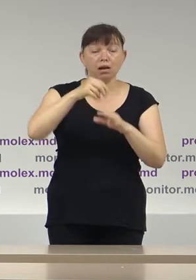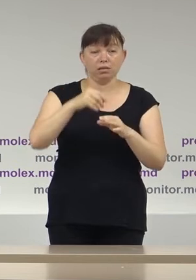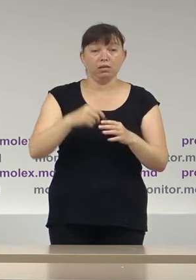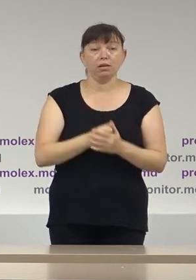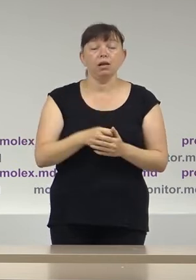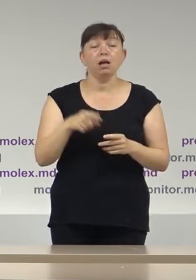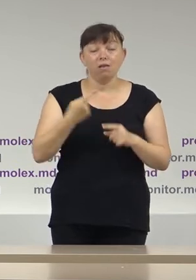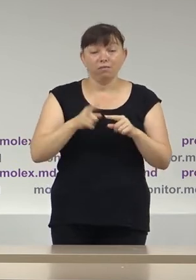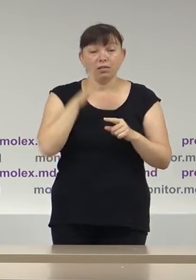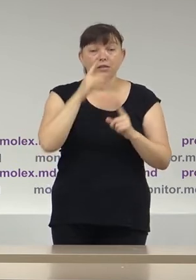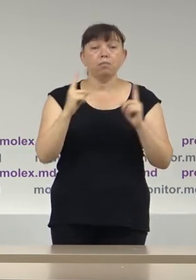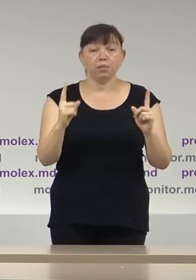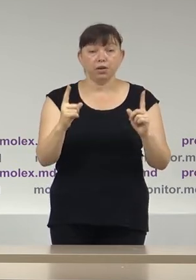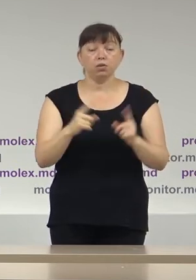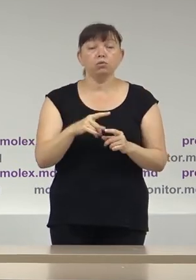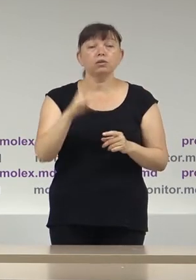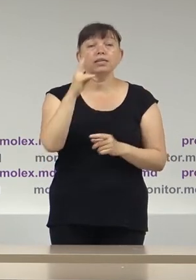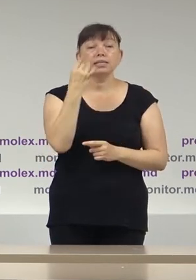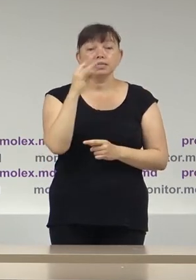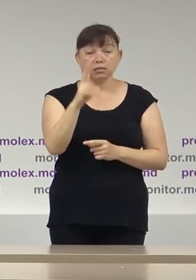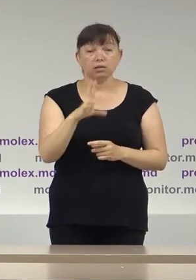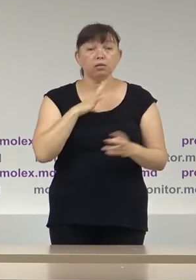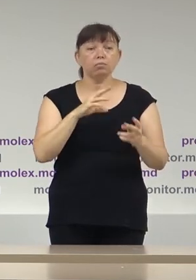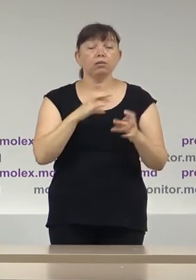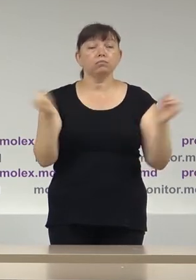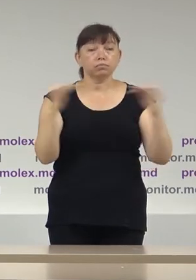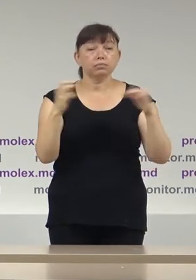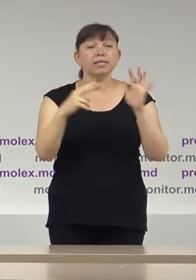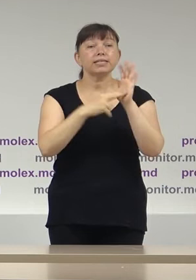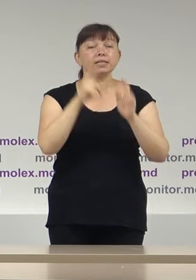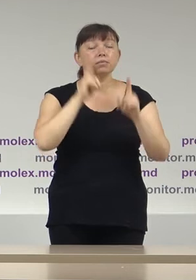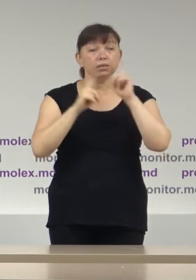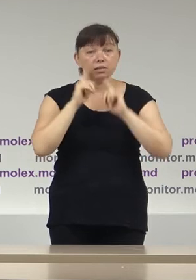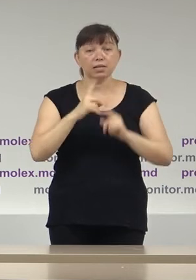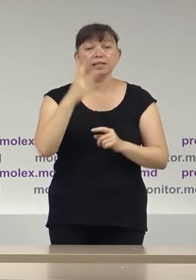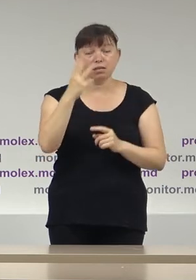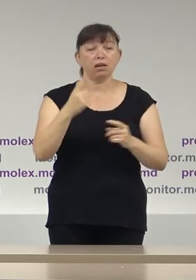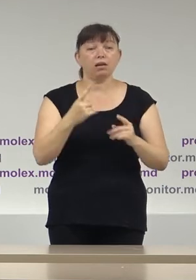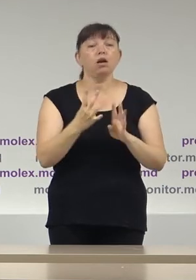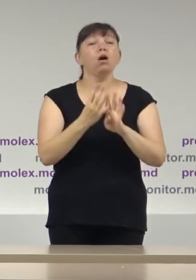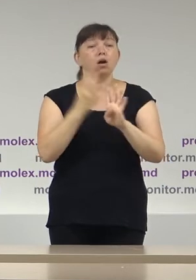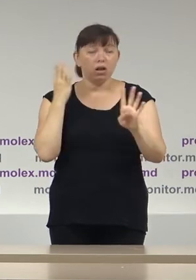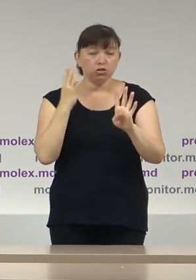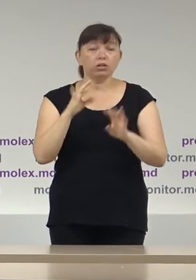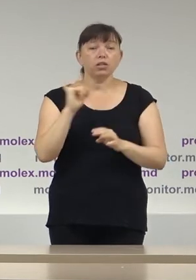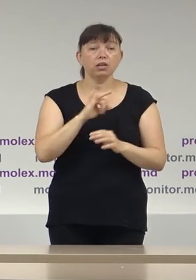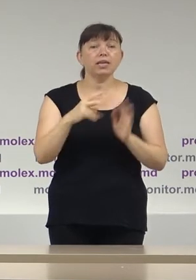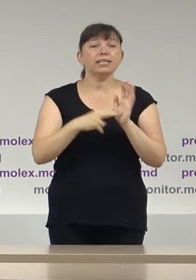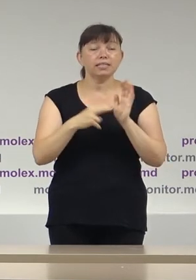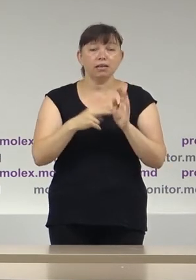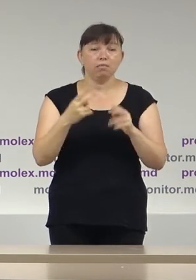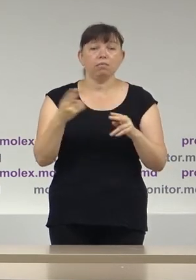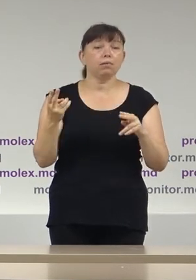Regarding the activity of electoral bodies, during the observation period, CEC met in 7 meetings, of which 3